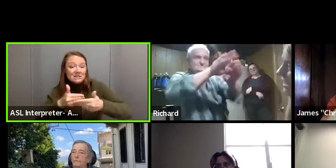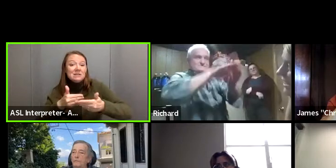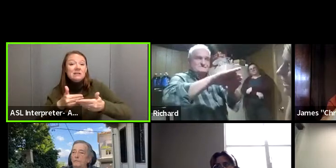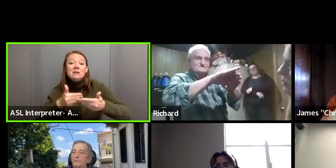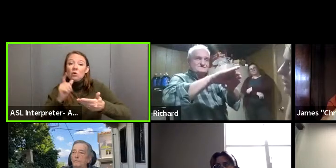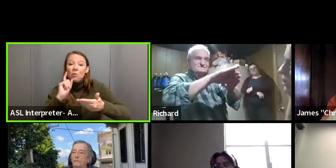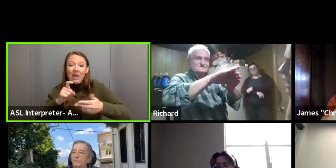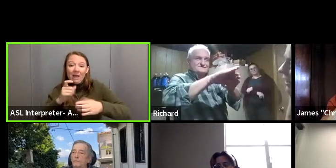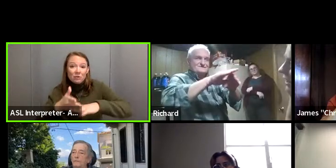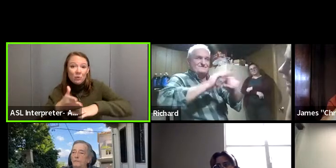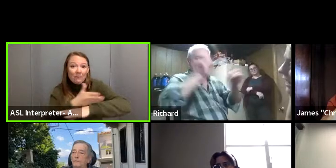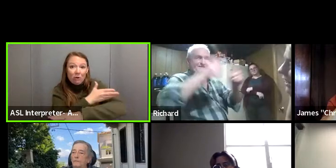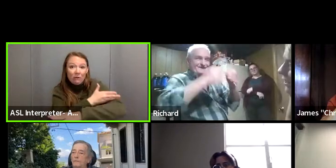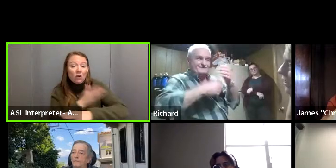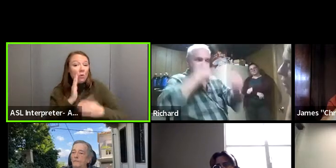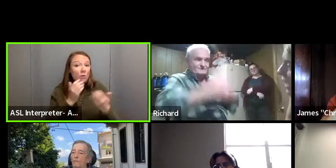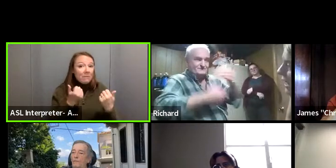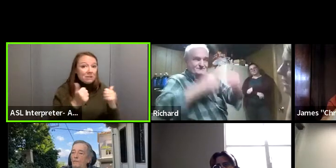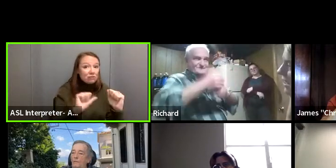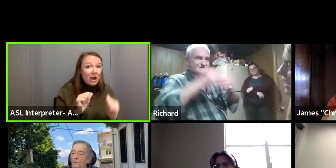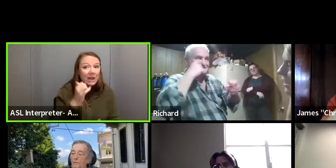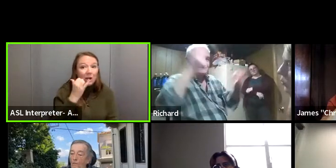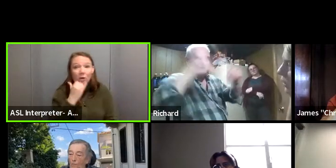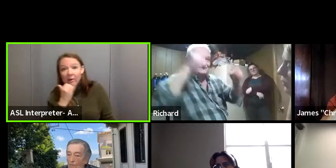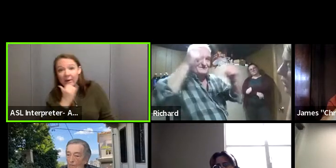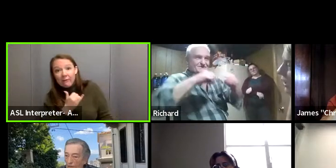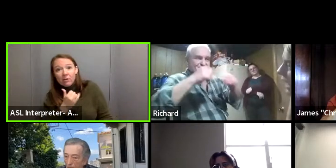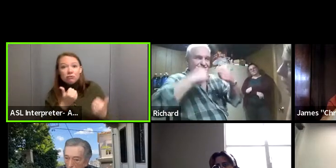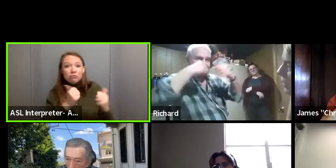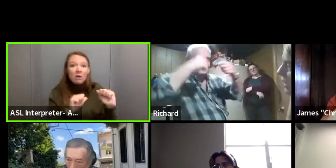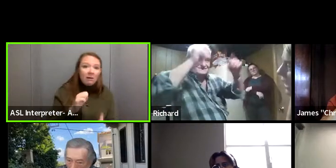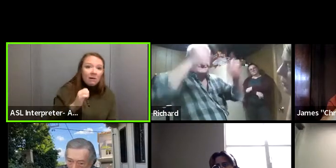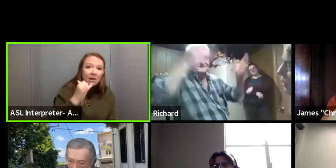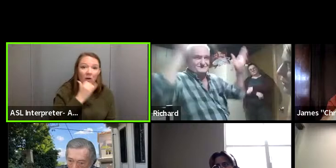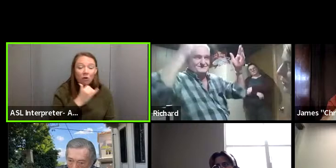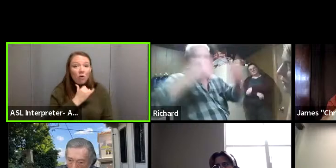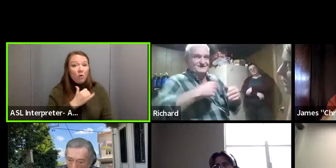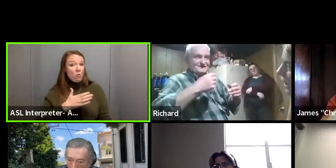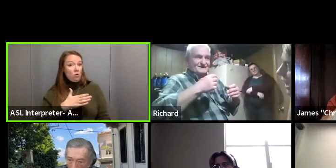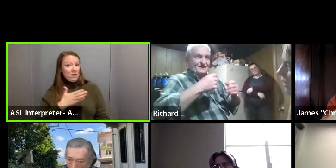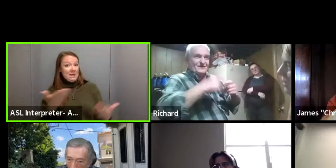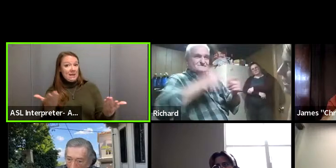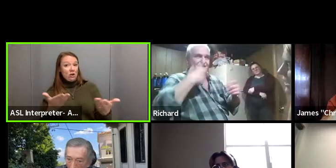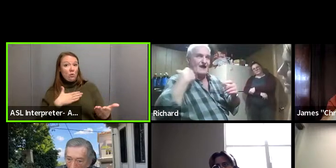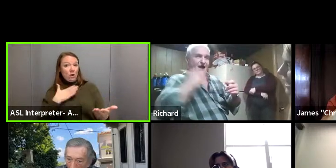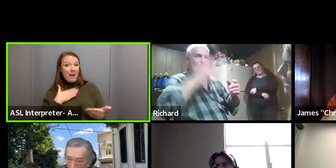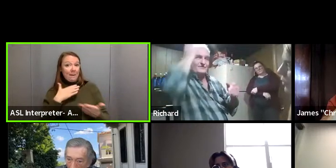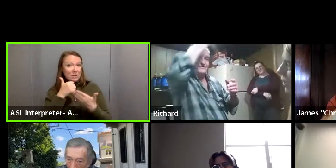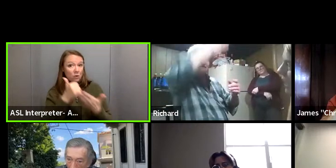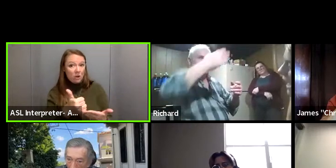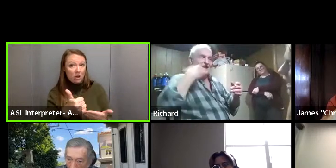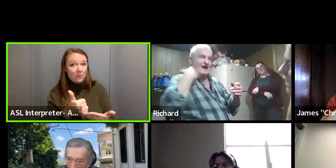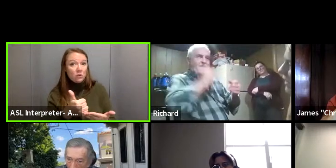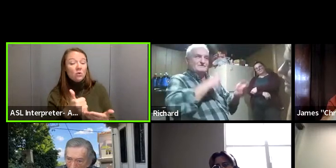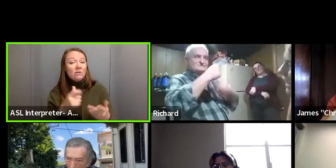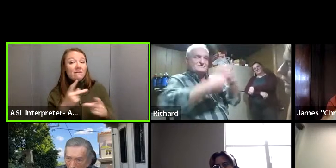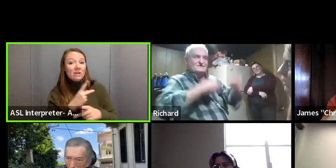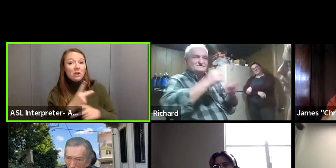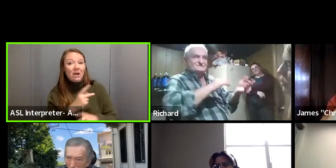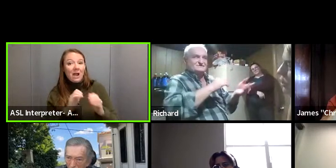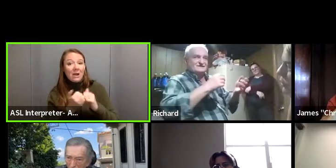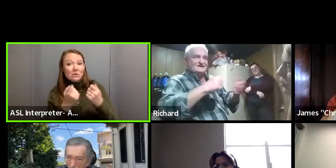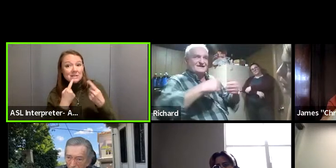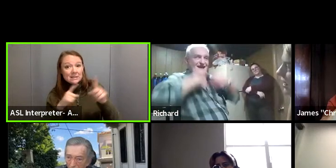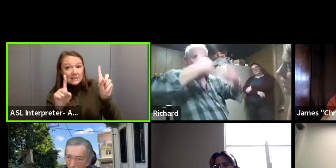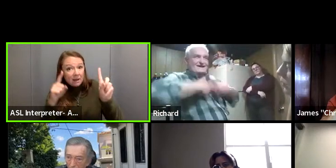made. It's going to be trial and error, you know, and we're happy to help you figure out how to be successful. I think that